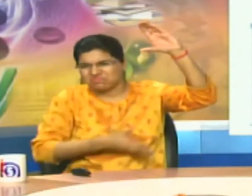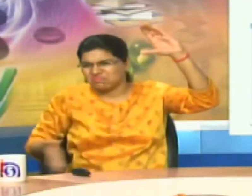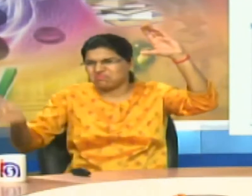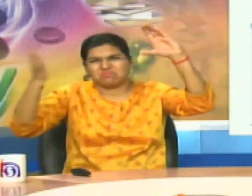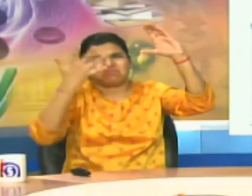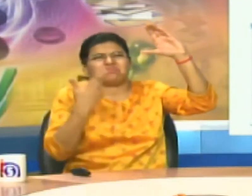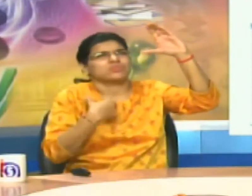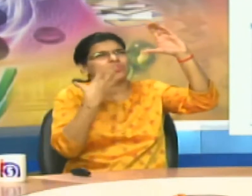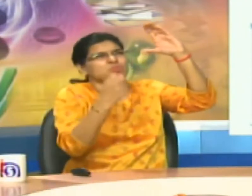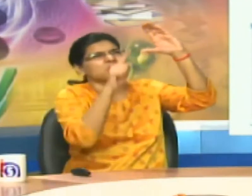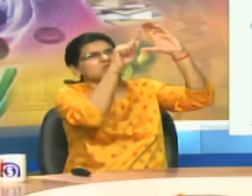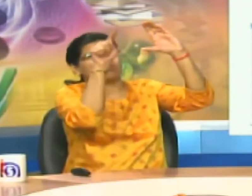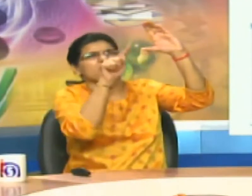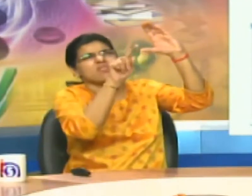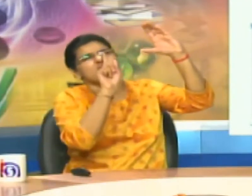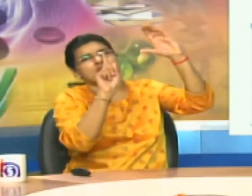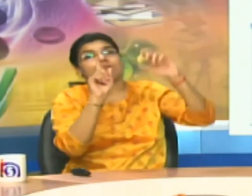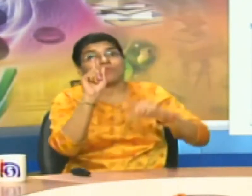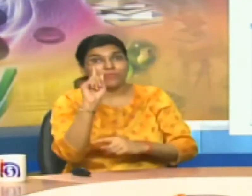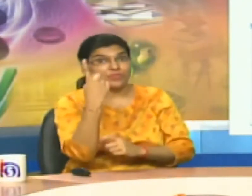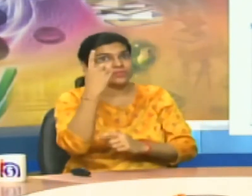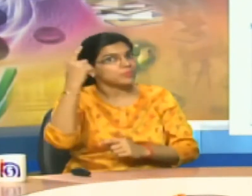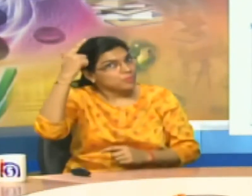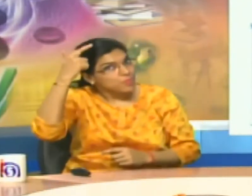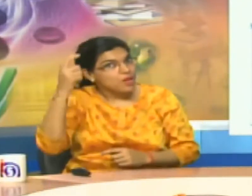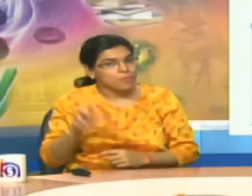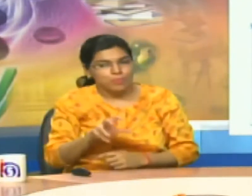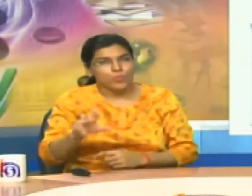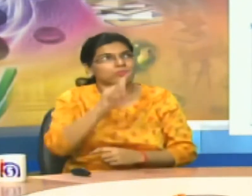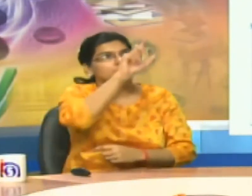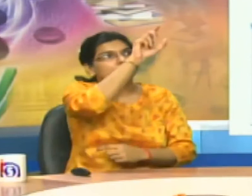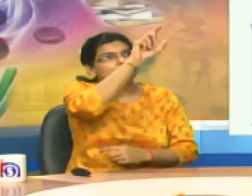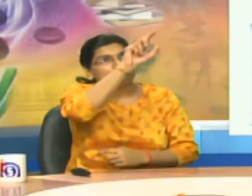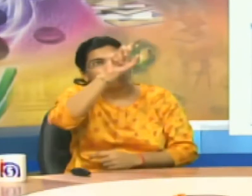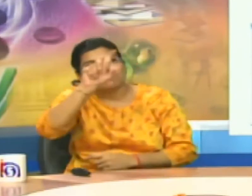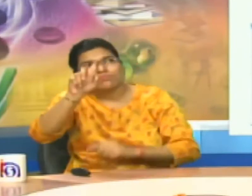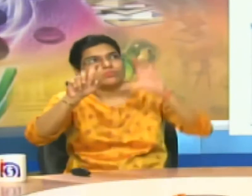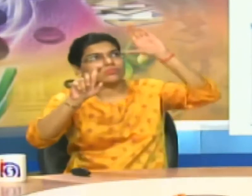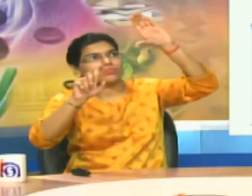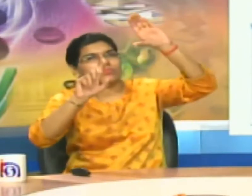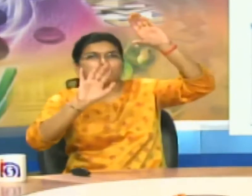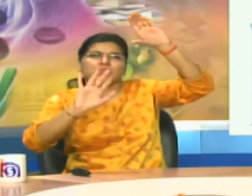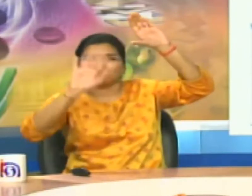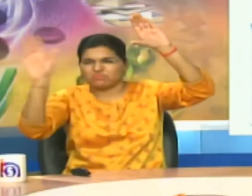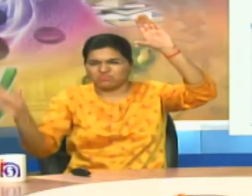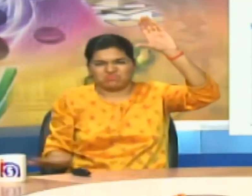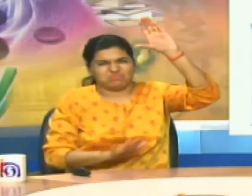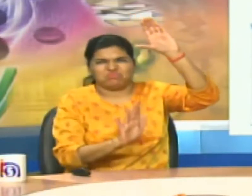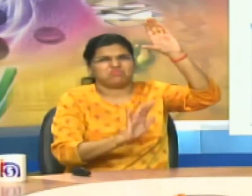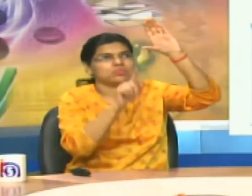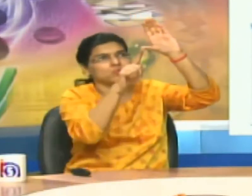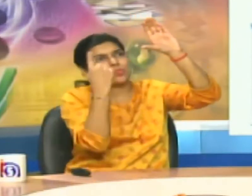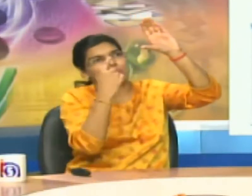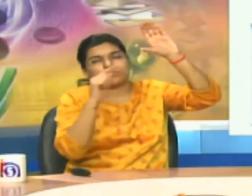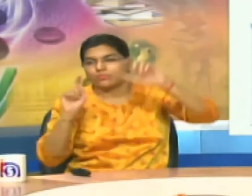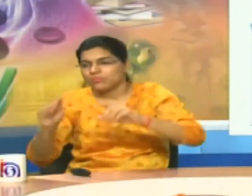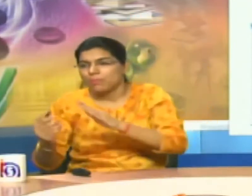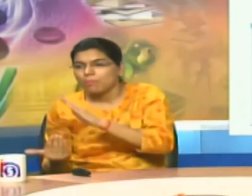I want to see that in a small portion. So, we will drag that at one